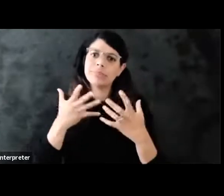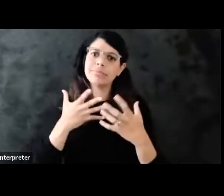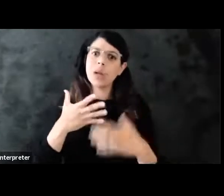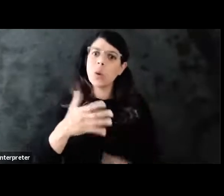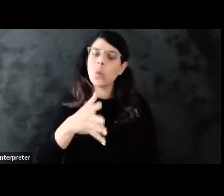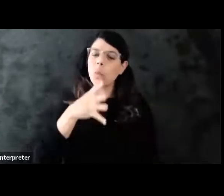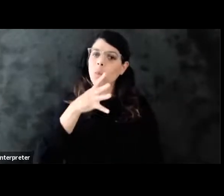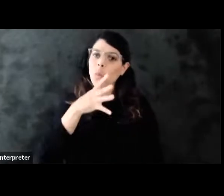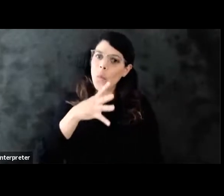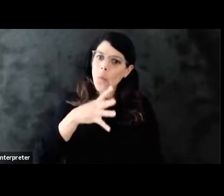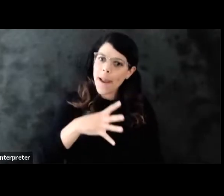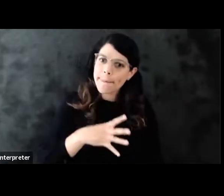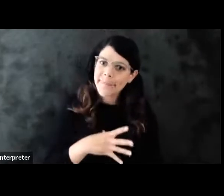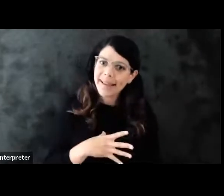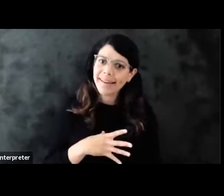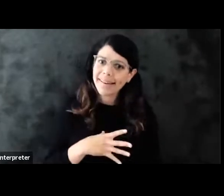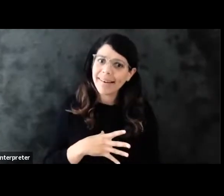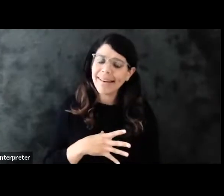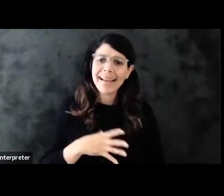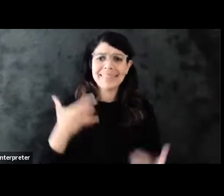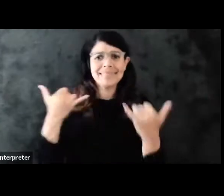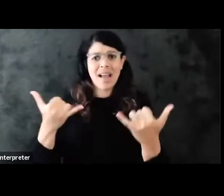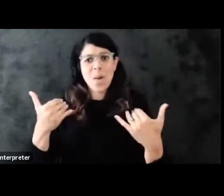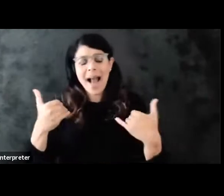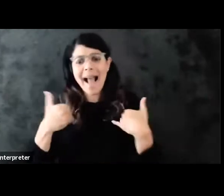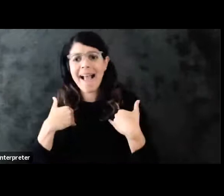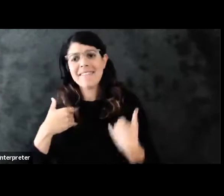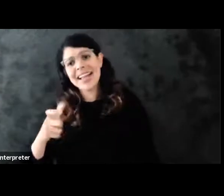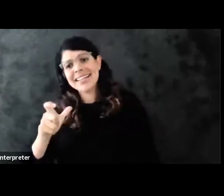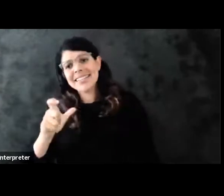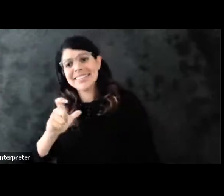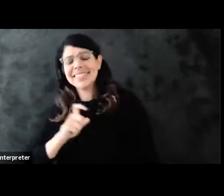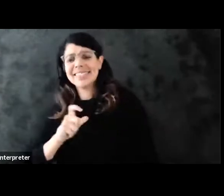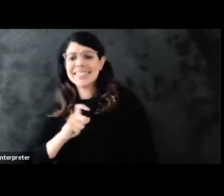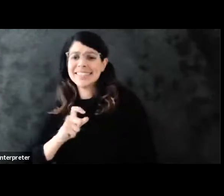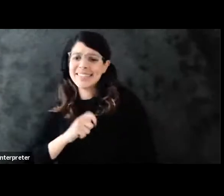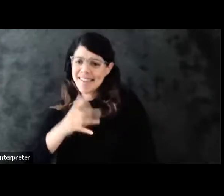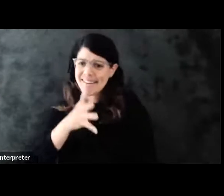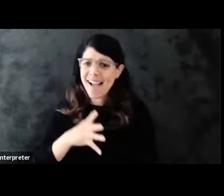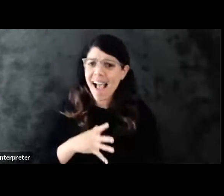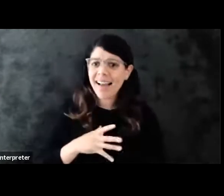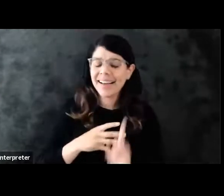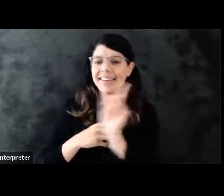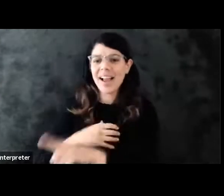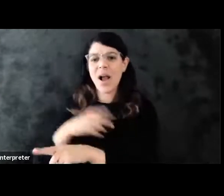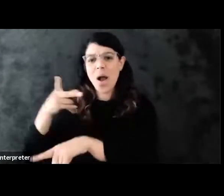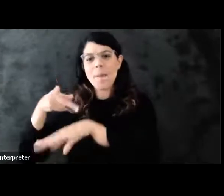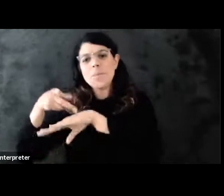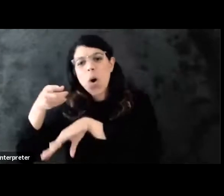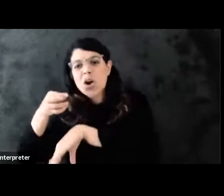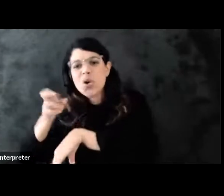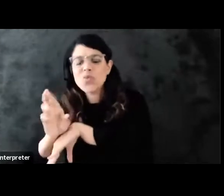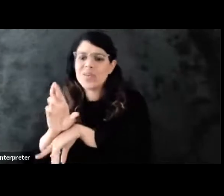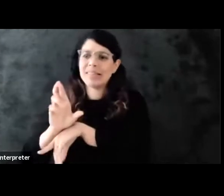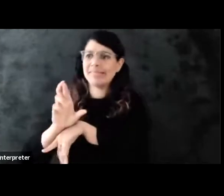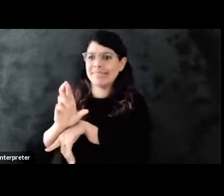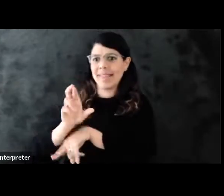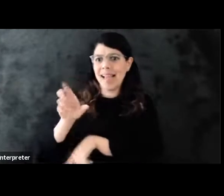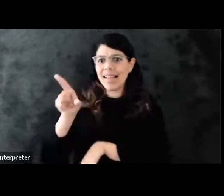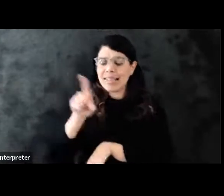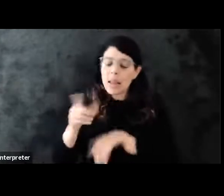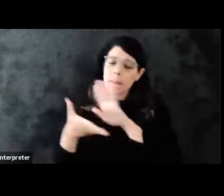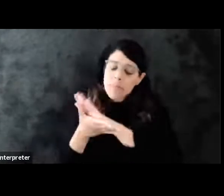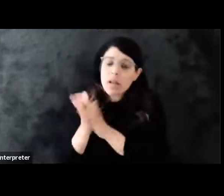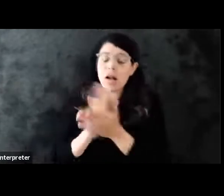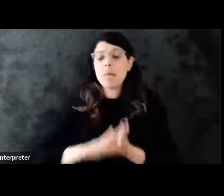Chicanas, Puerto Ricans, other Latinas, becoming very good political leaders out there in the